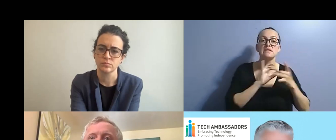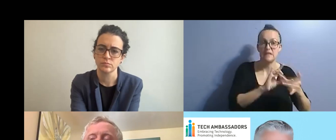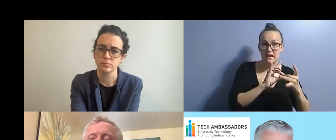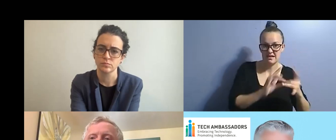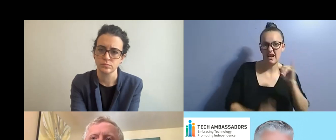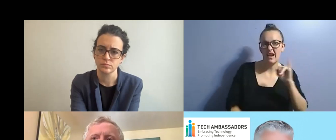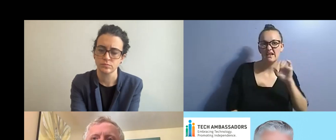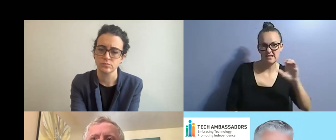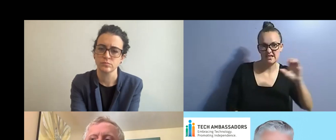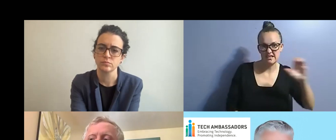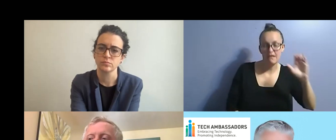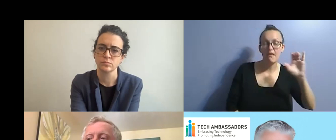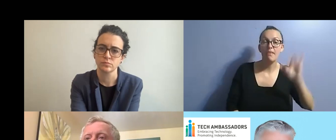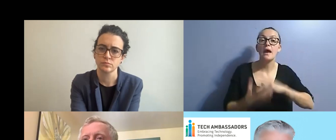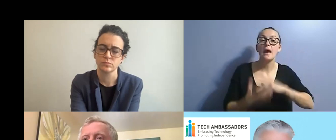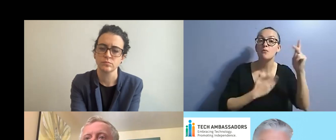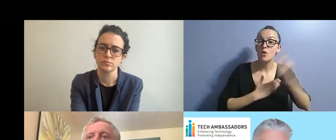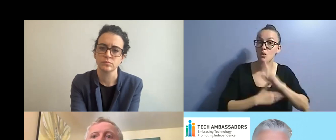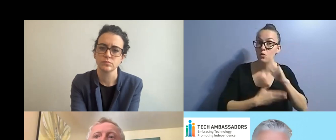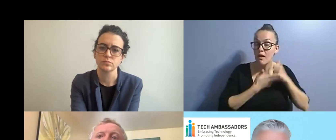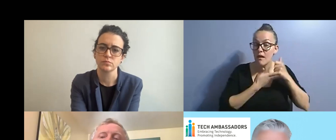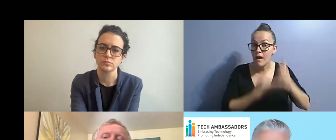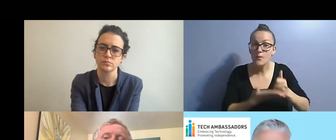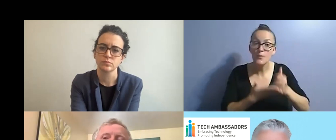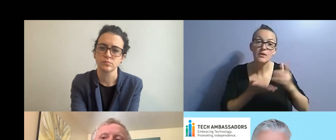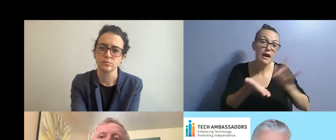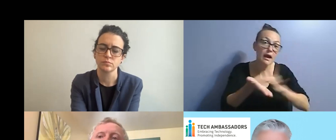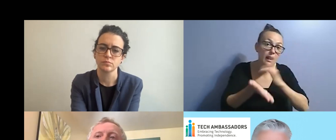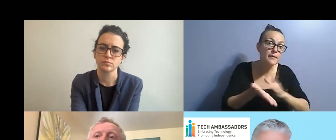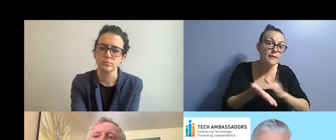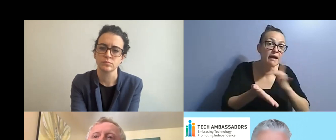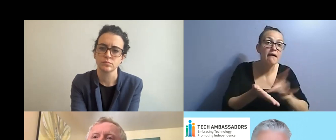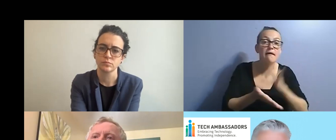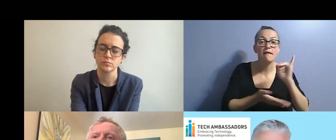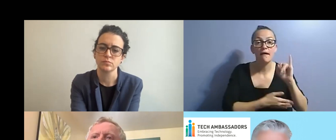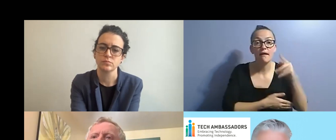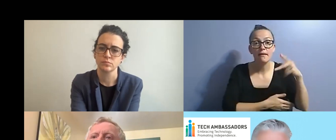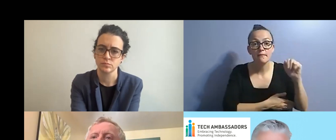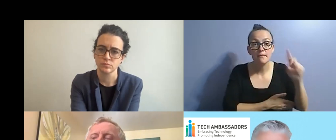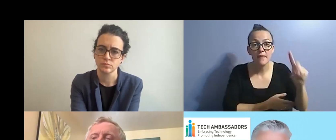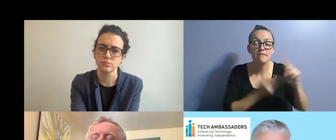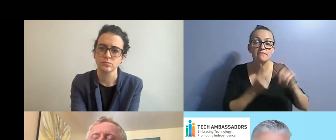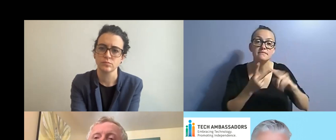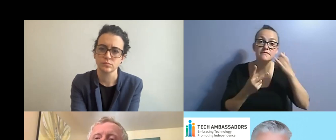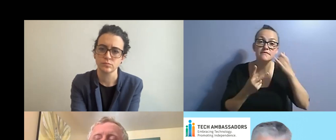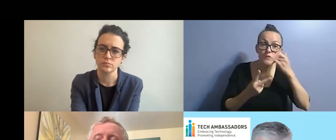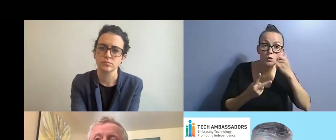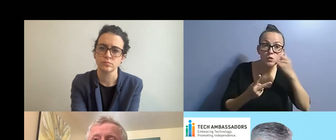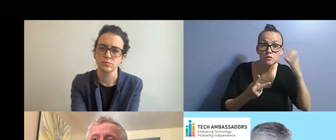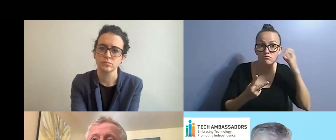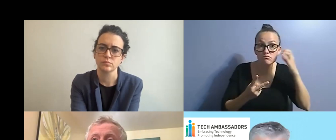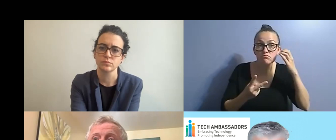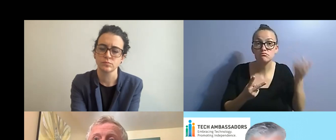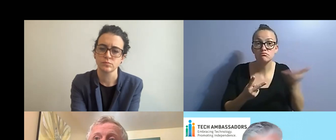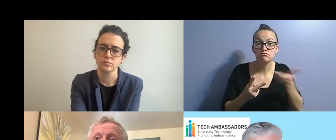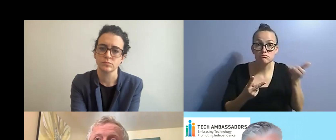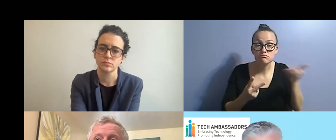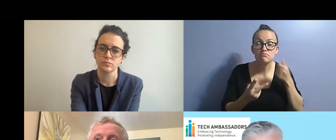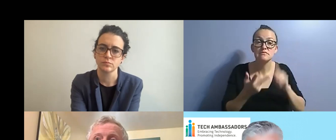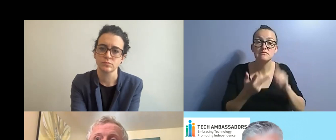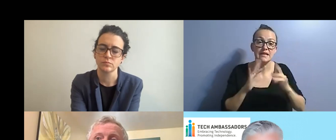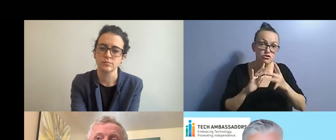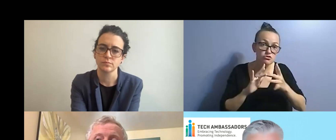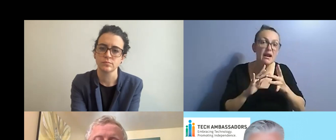with the iPad, cell phone, the internet, give you great information